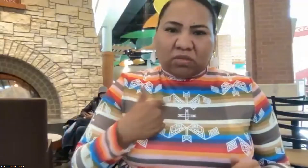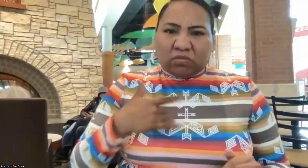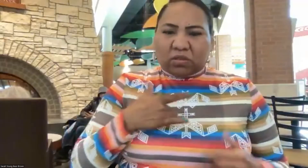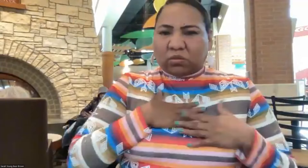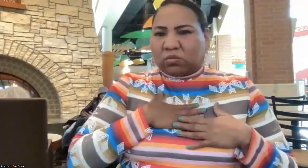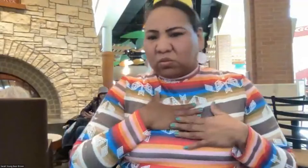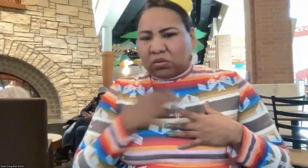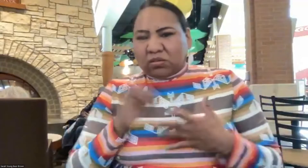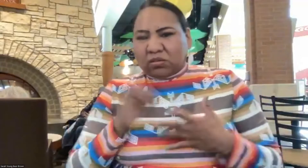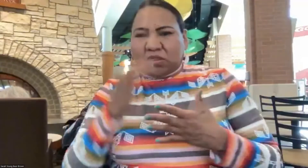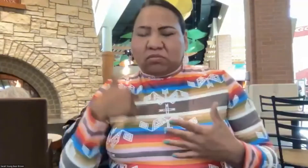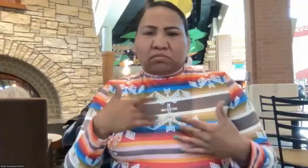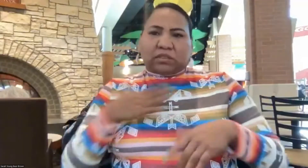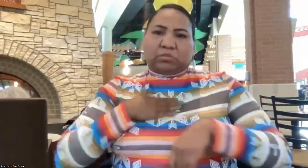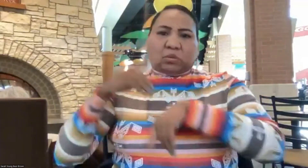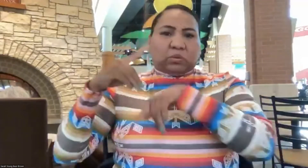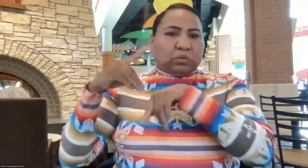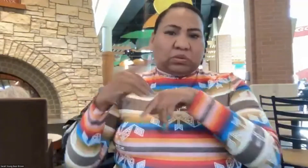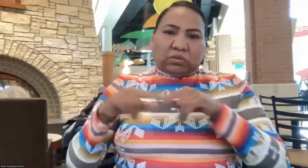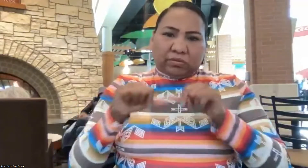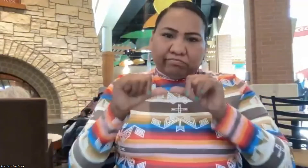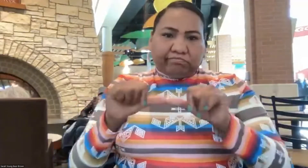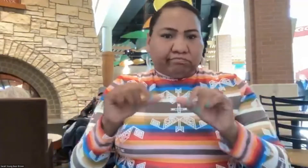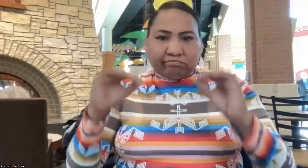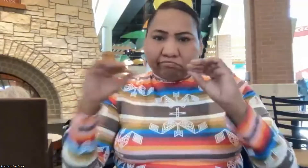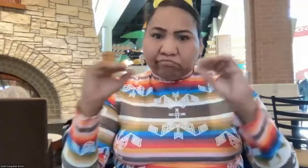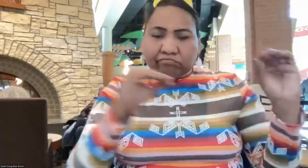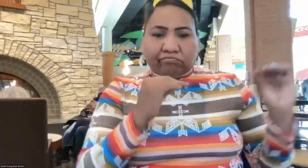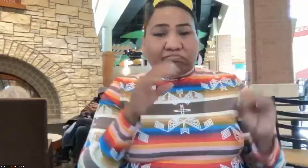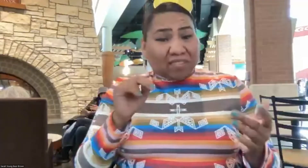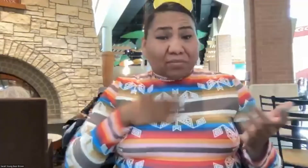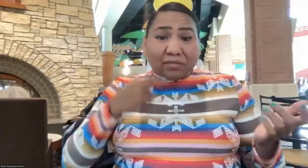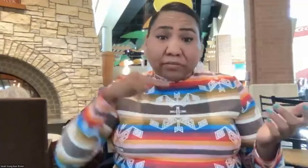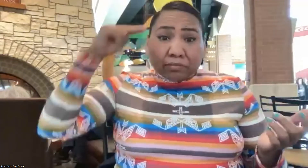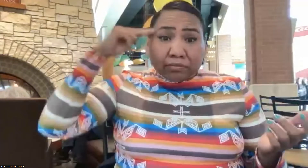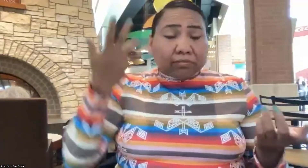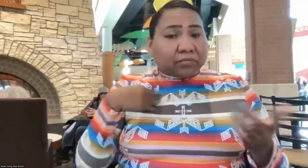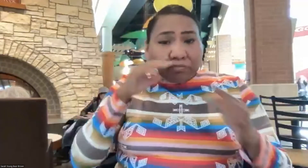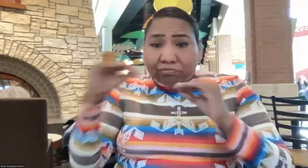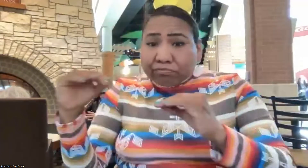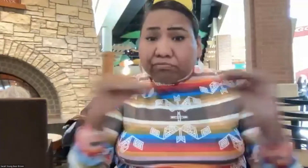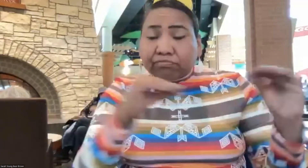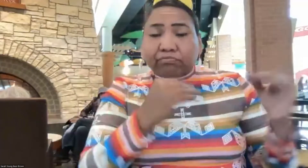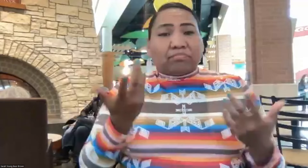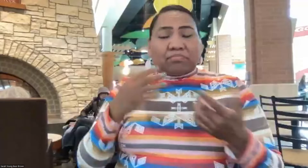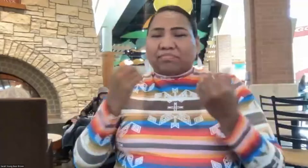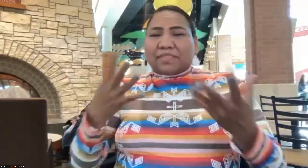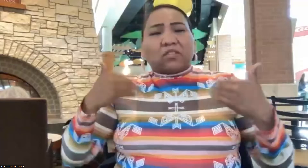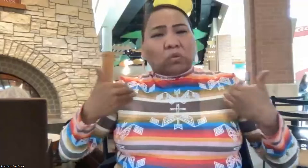me, I would be entirely lost. I would be empty. I wouldn't have a sense of duty, but I know what my